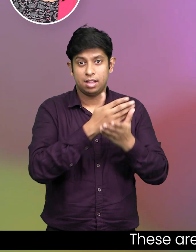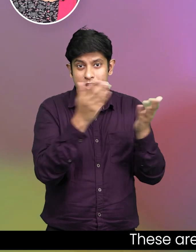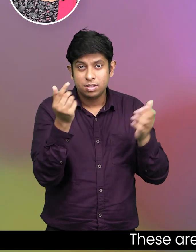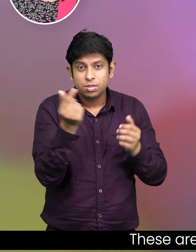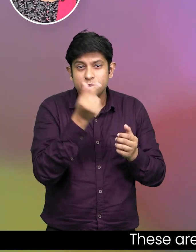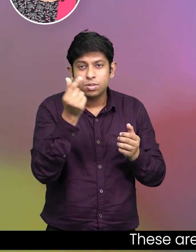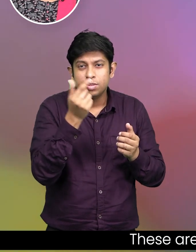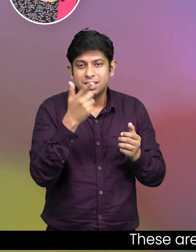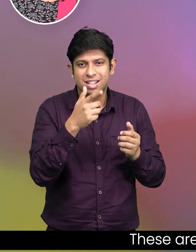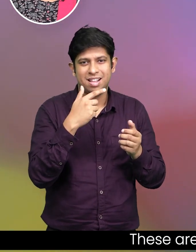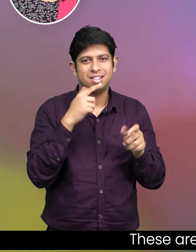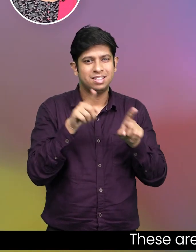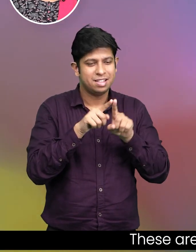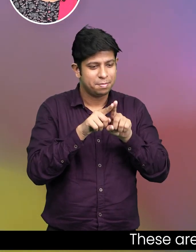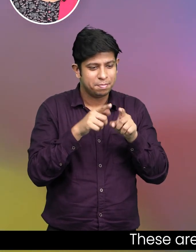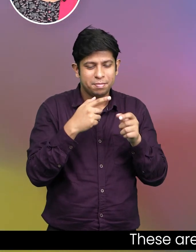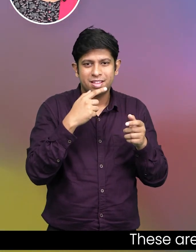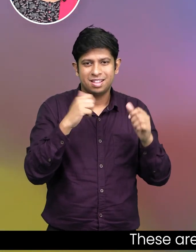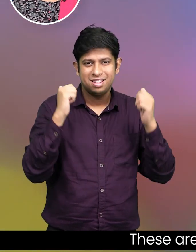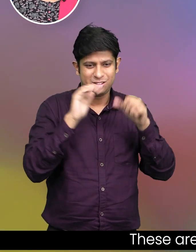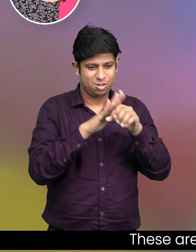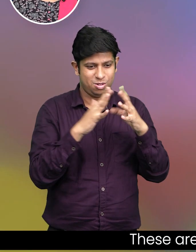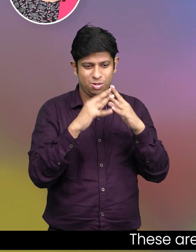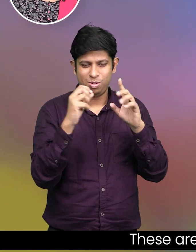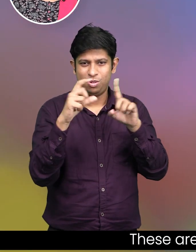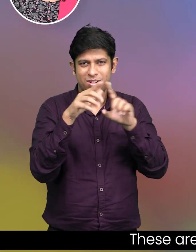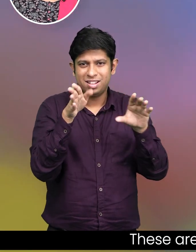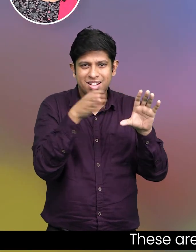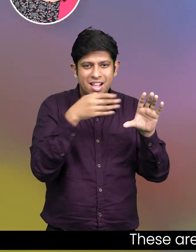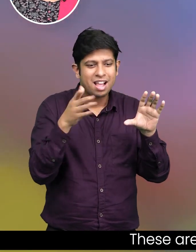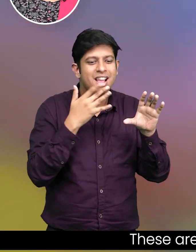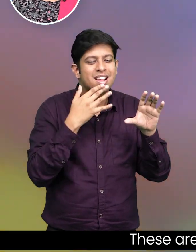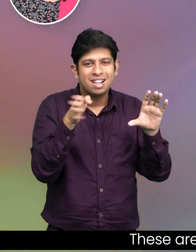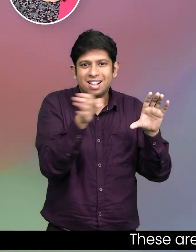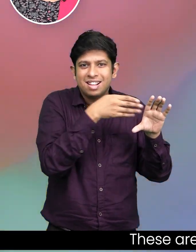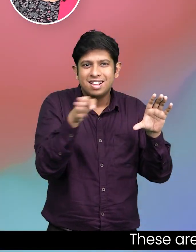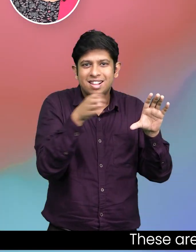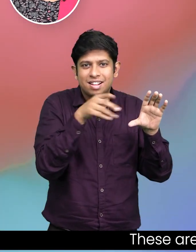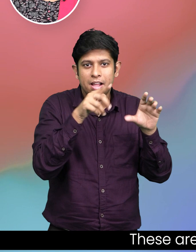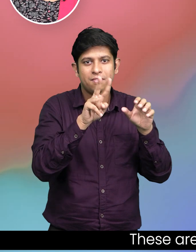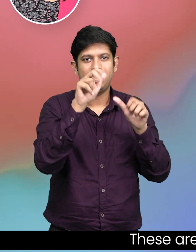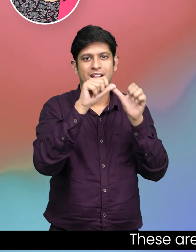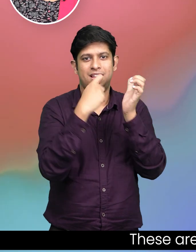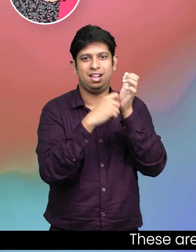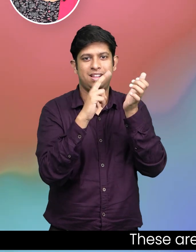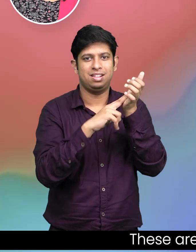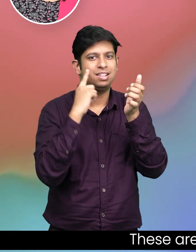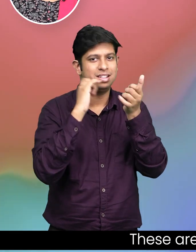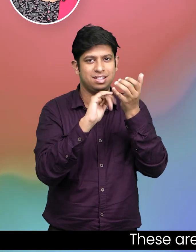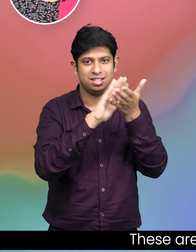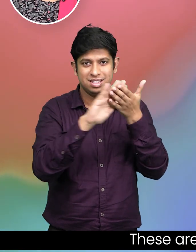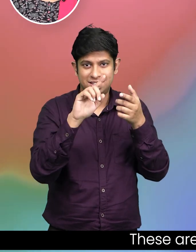These are used in varnishes, example pinus.